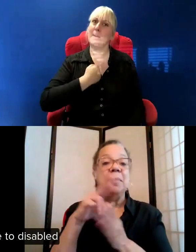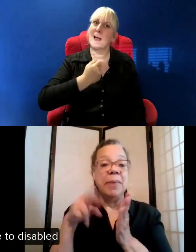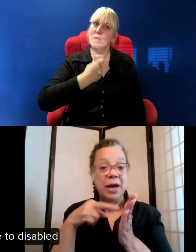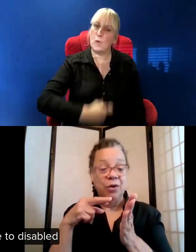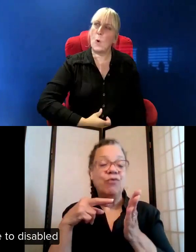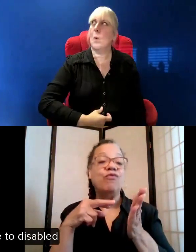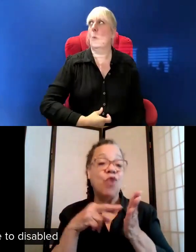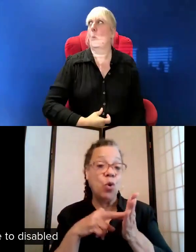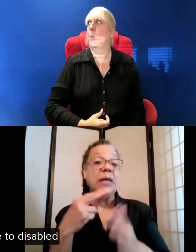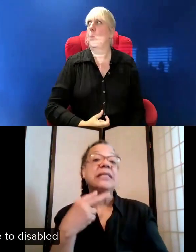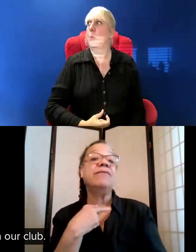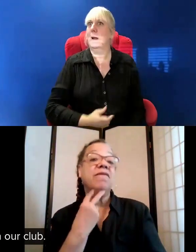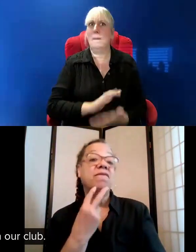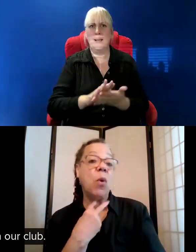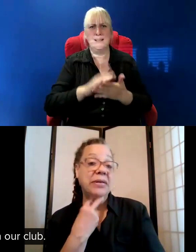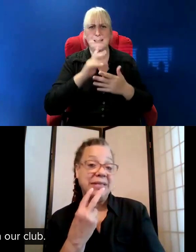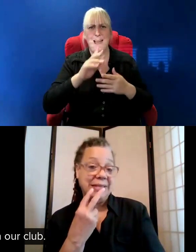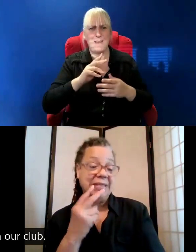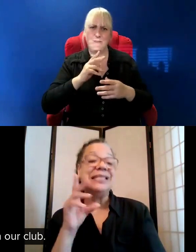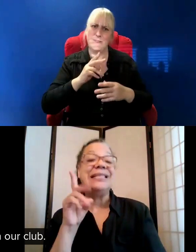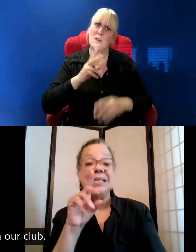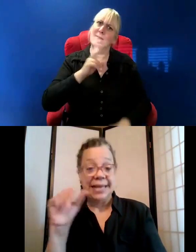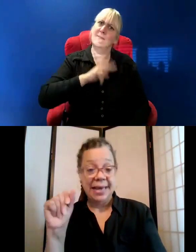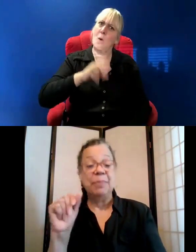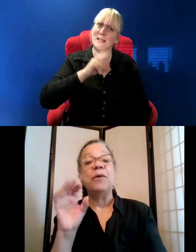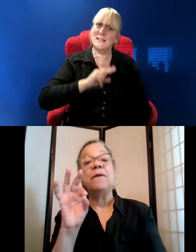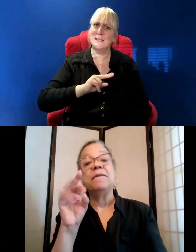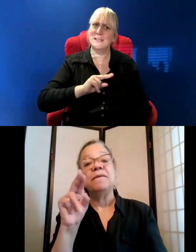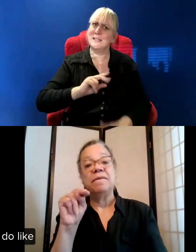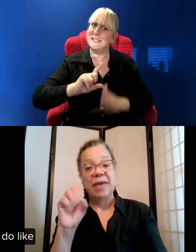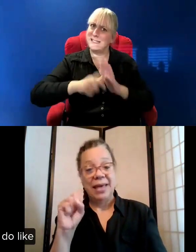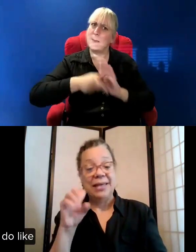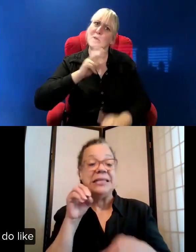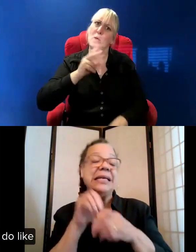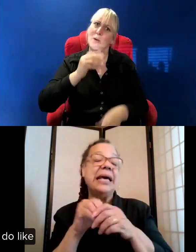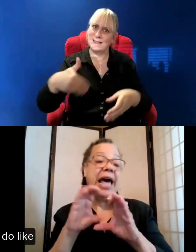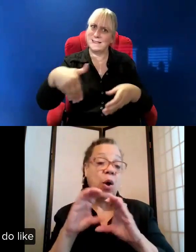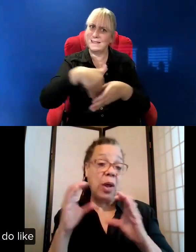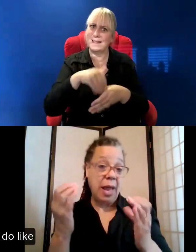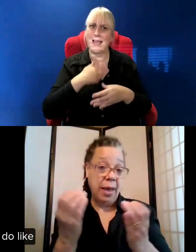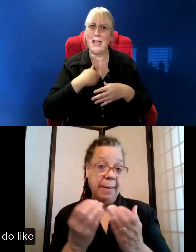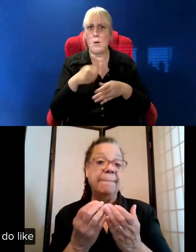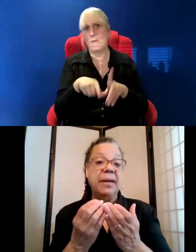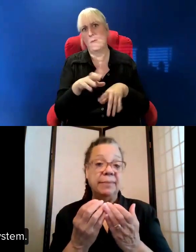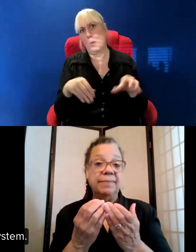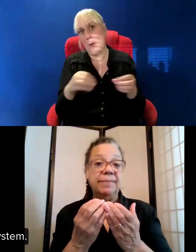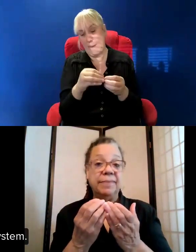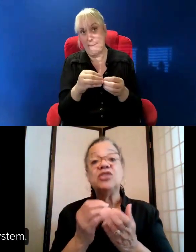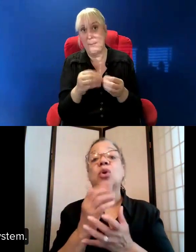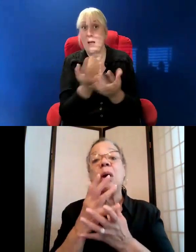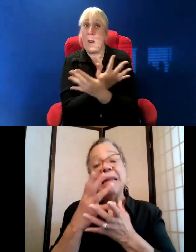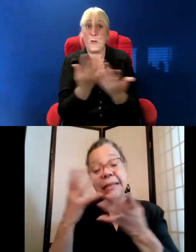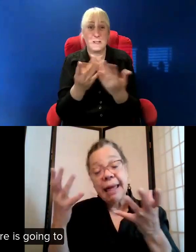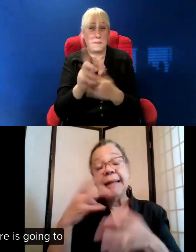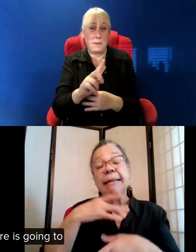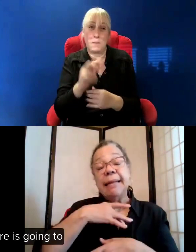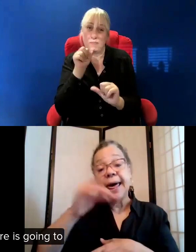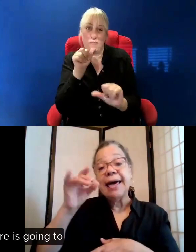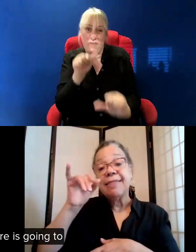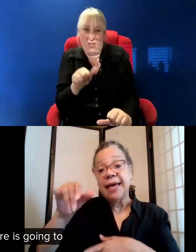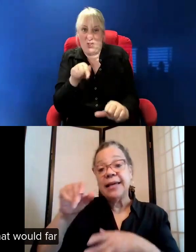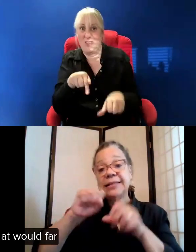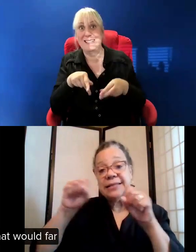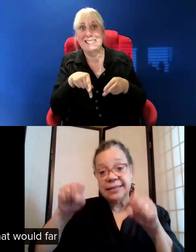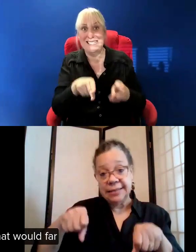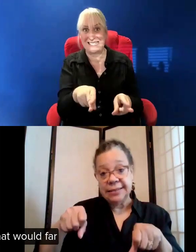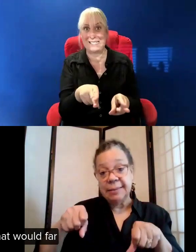a voice to disabled fans within our club. So a lot do like that system. Obviously, there